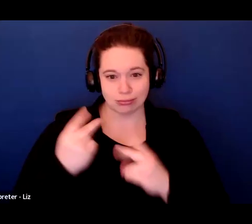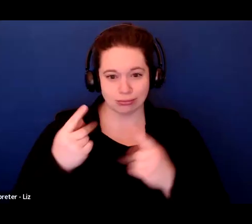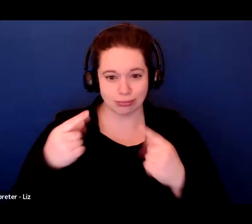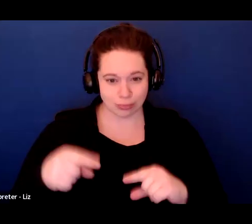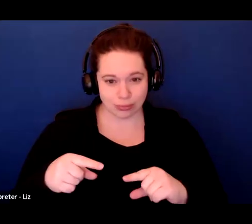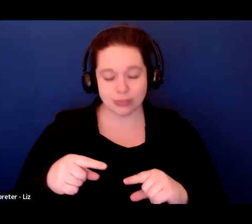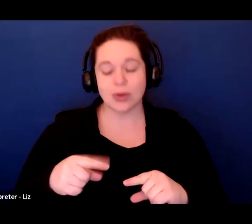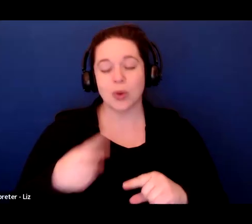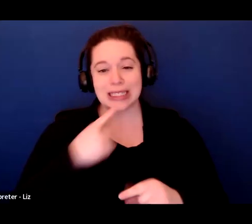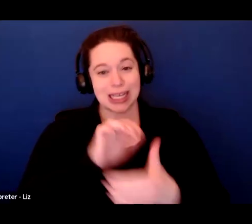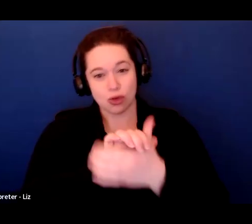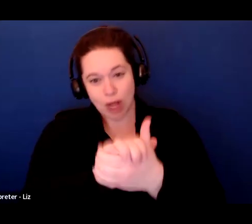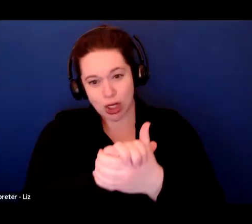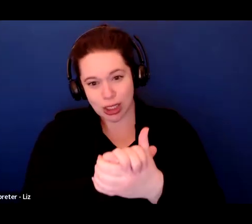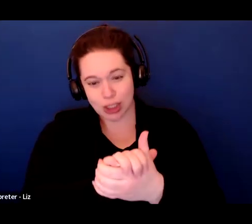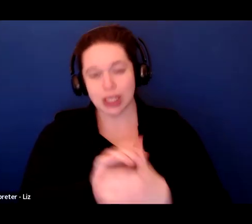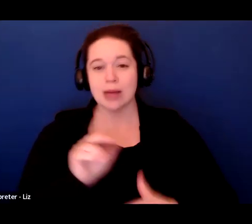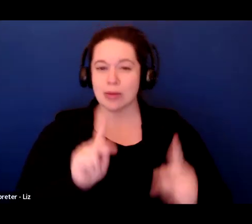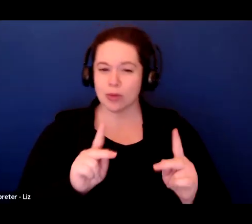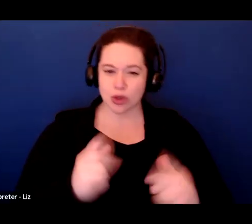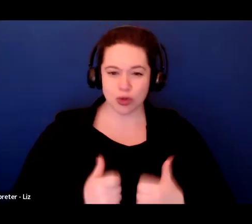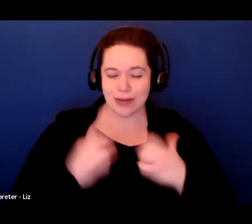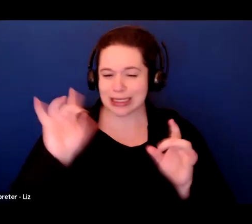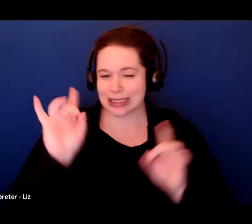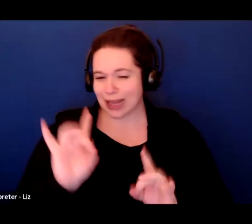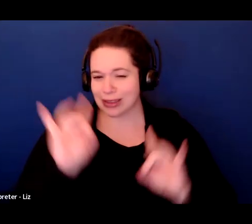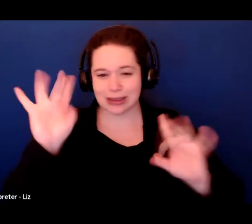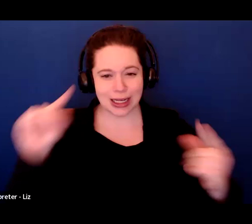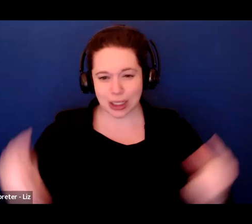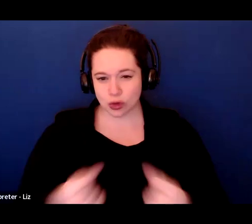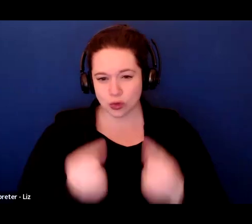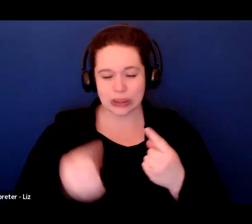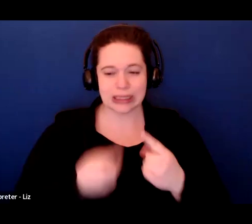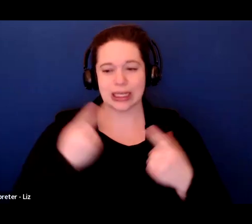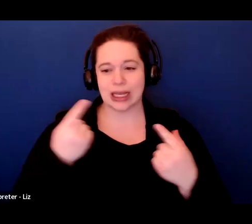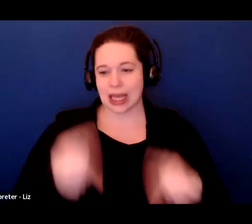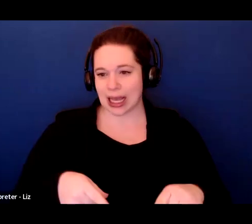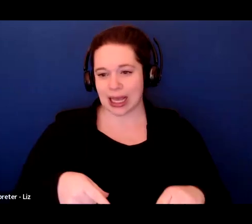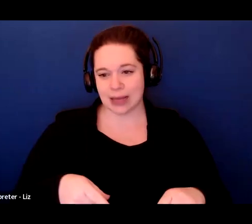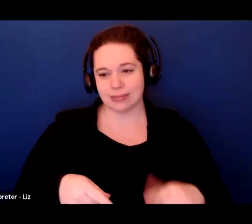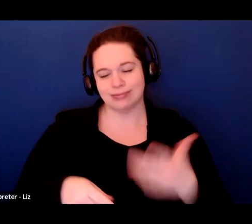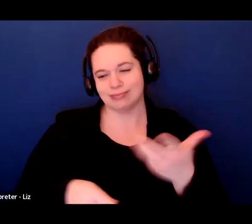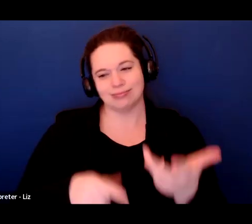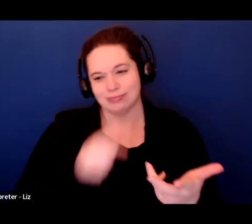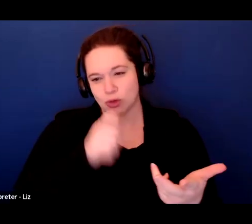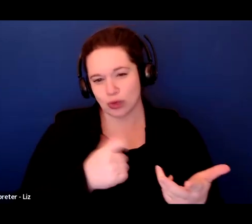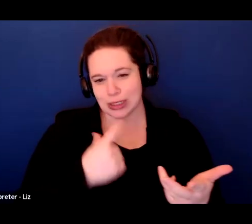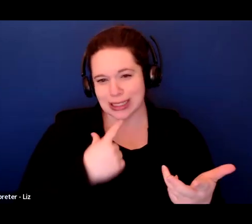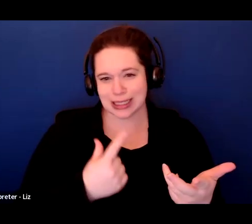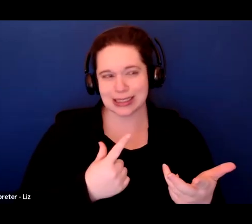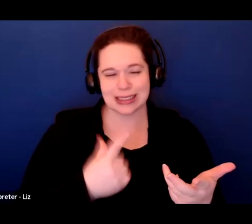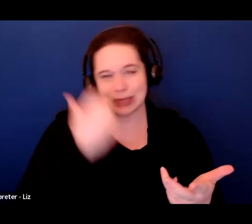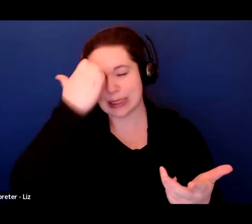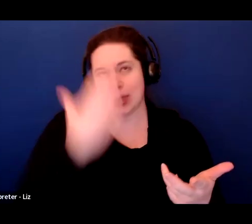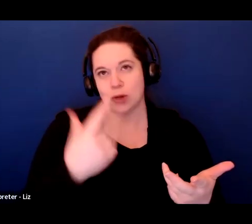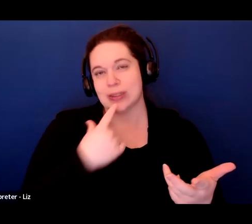people who survive these devastating injuries, I don't need to say this, kind of a dumb thing to